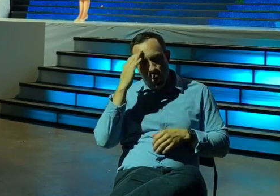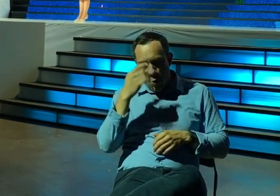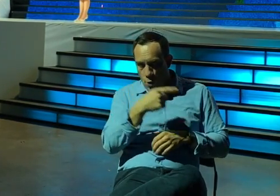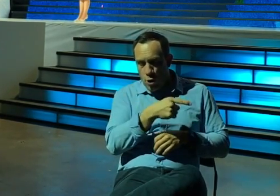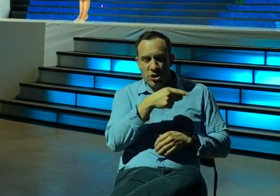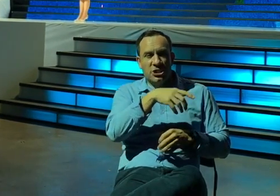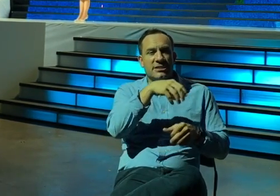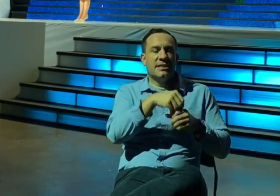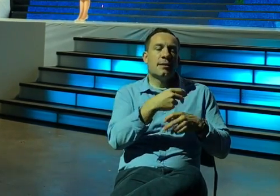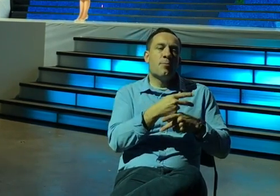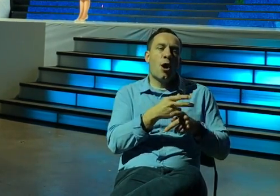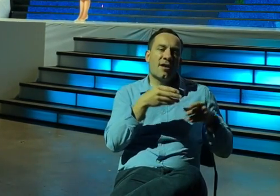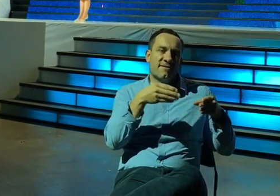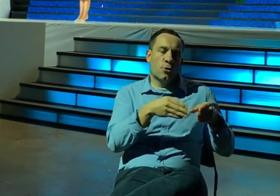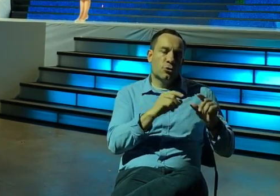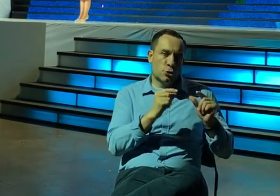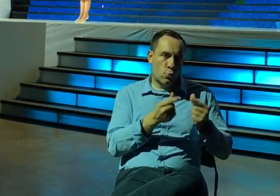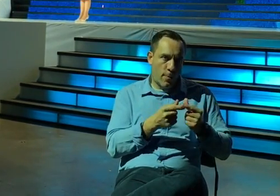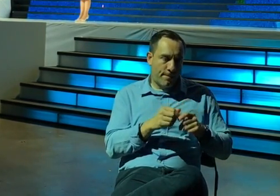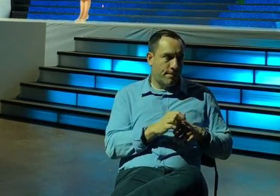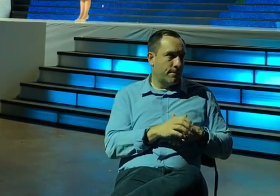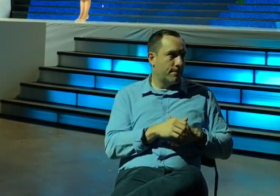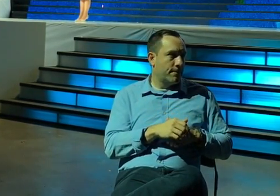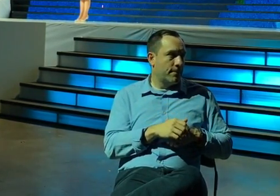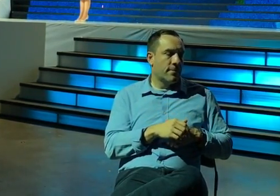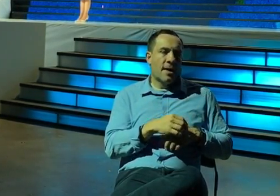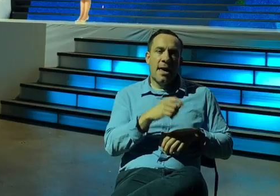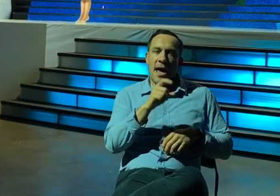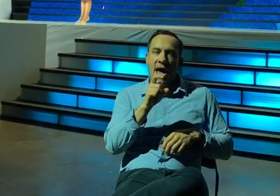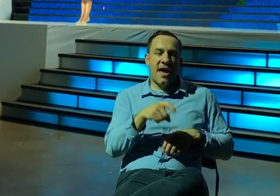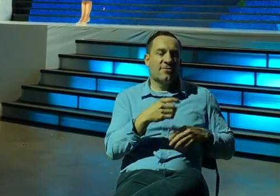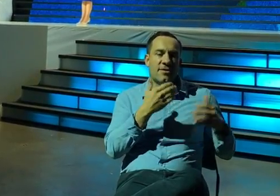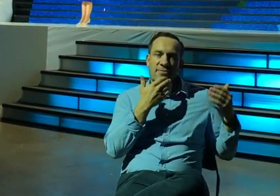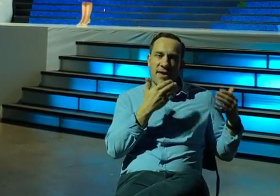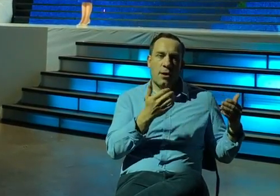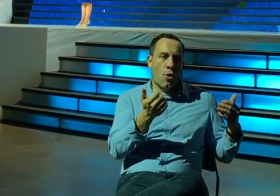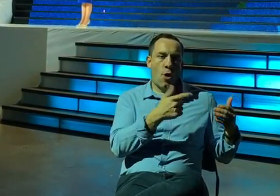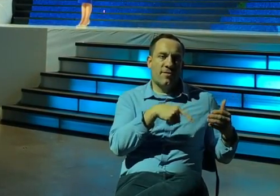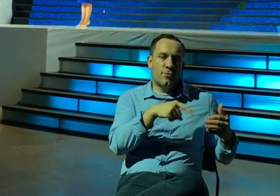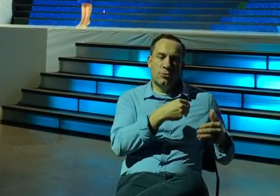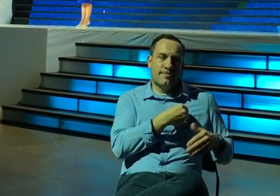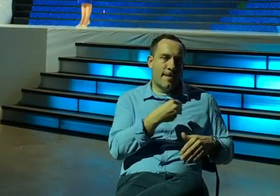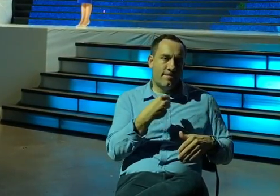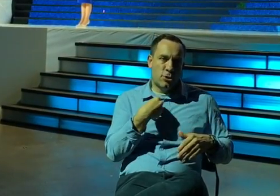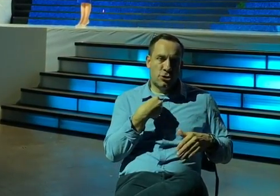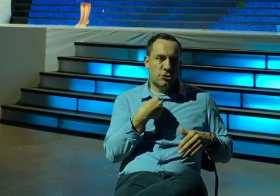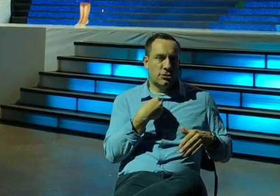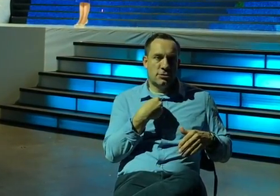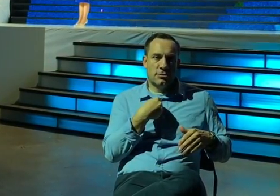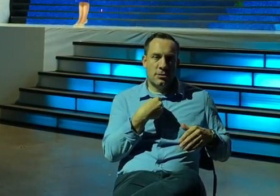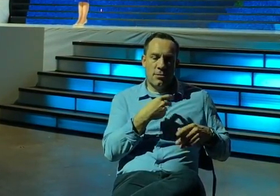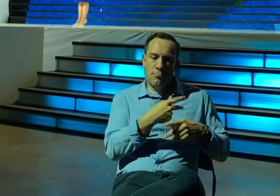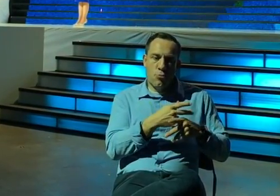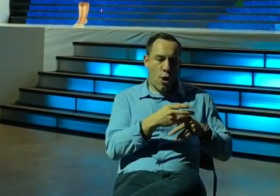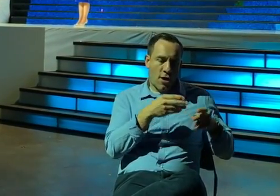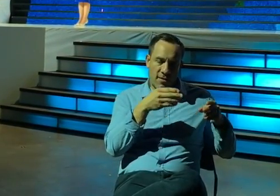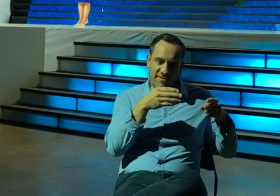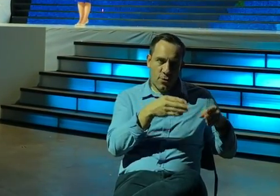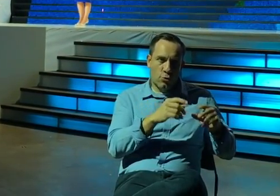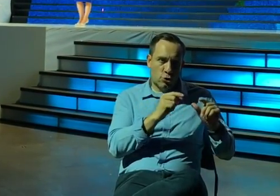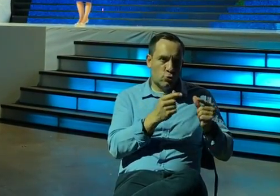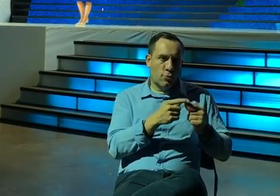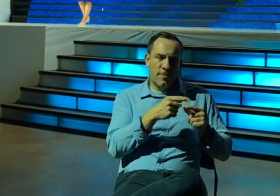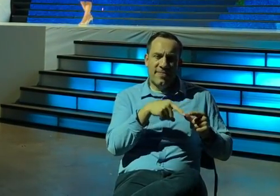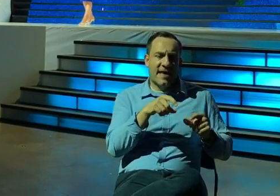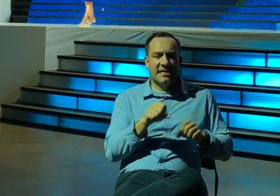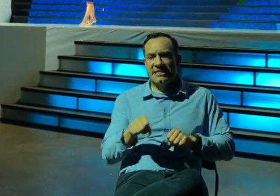our product focus group. And I have to thank all of our product focus group members. They're more and amazing people that give of their time